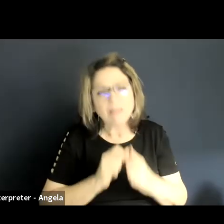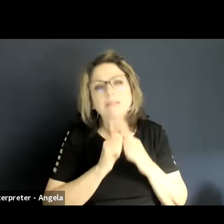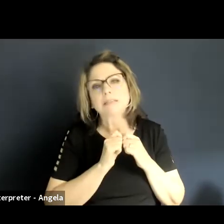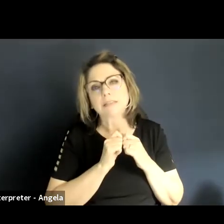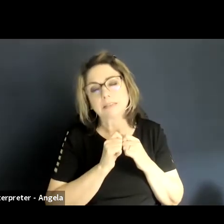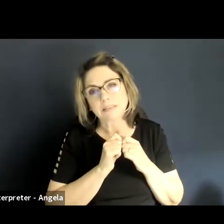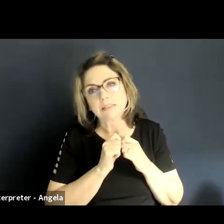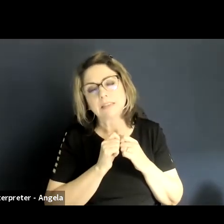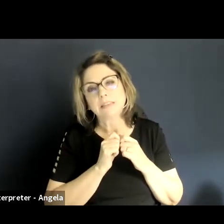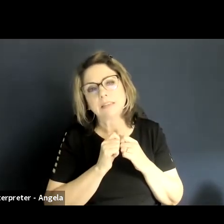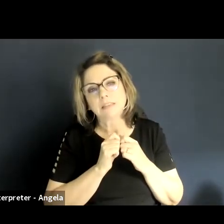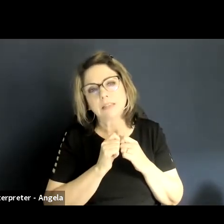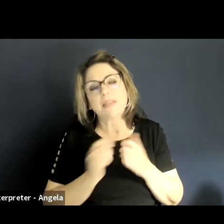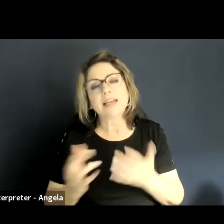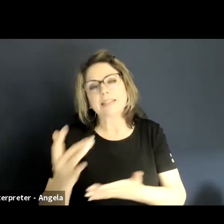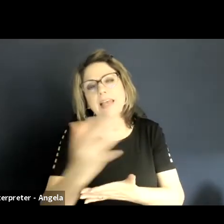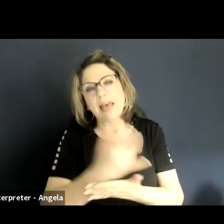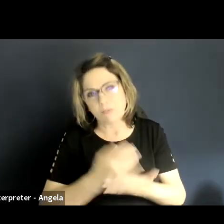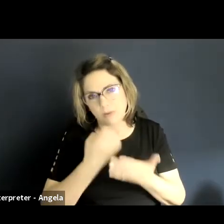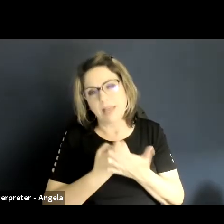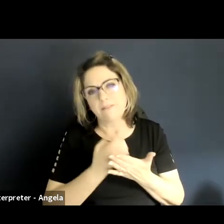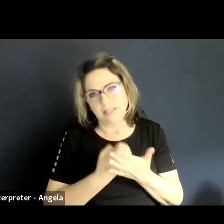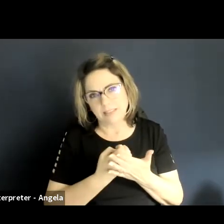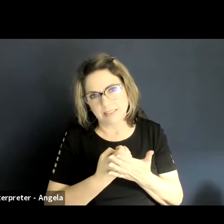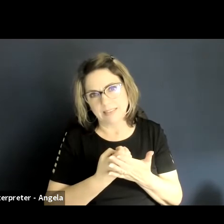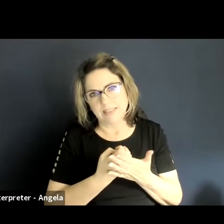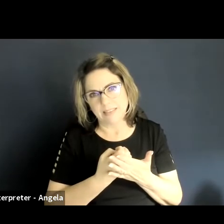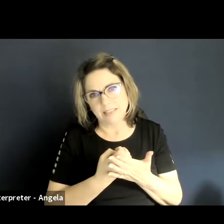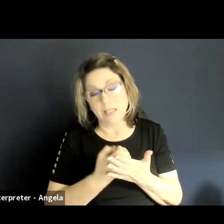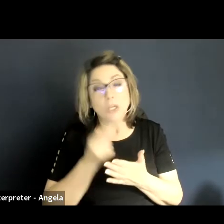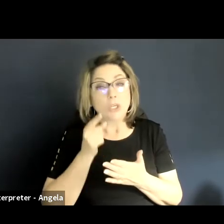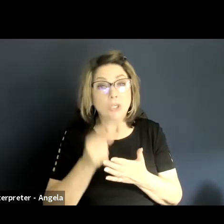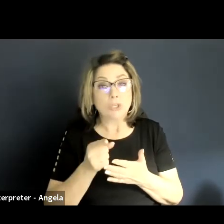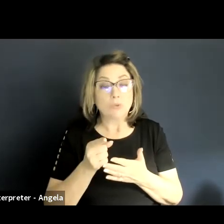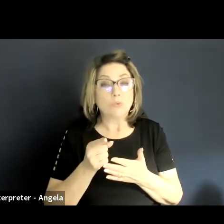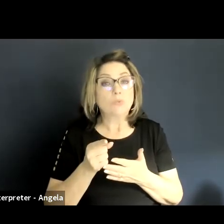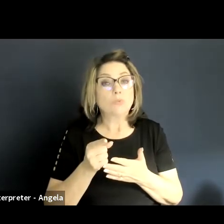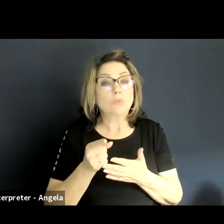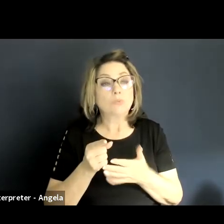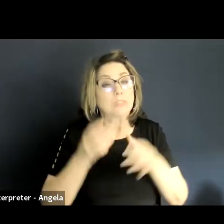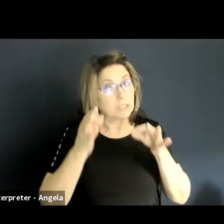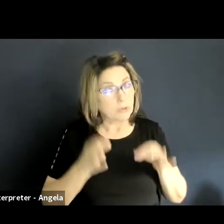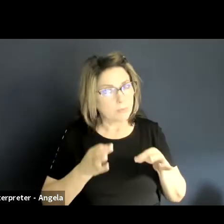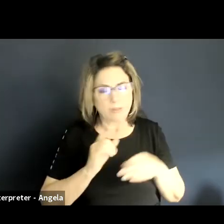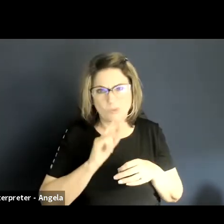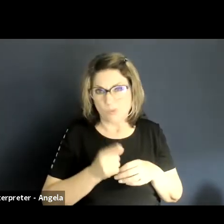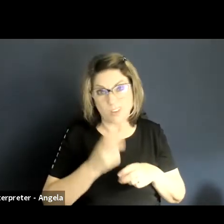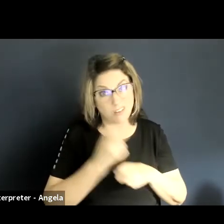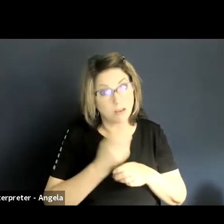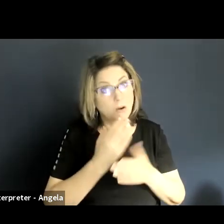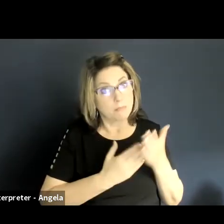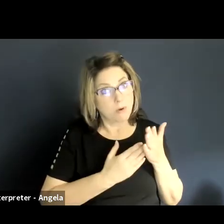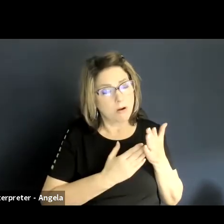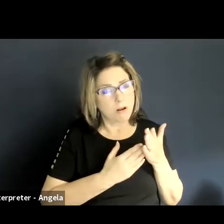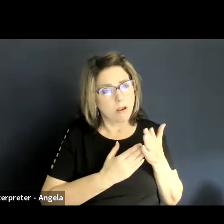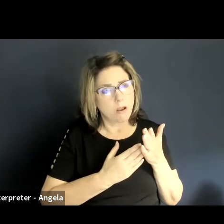And that's gathering the evidence. This is where you determine the really hard part. What